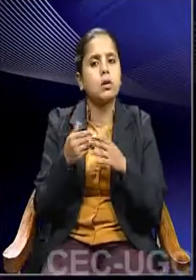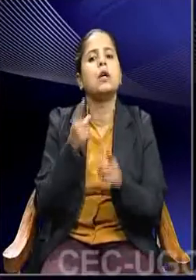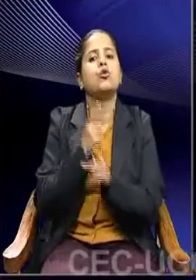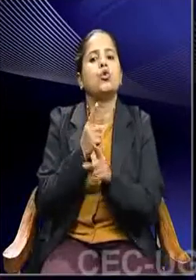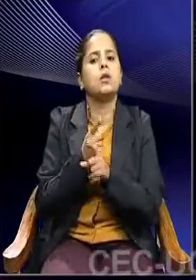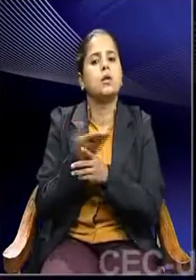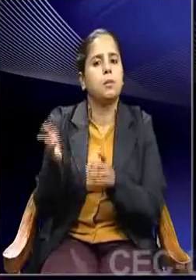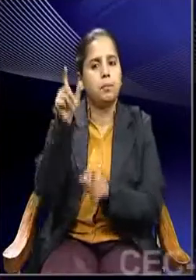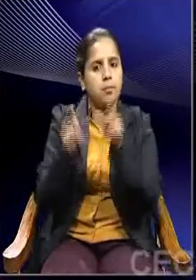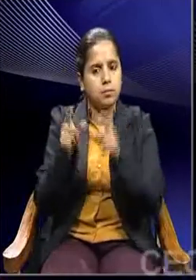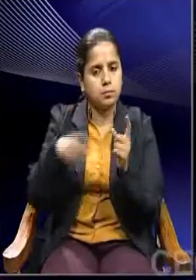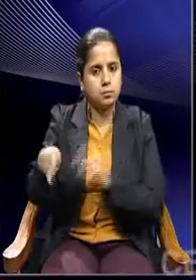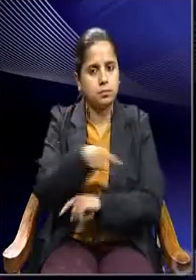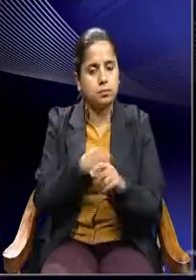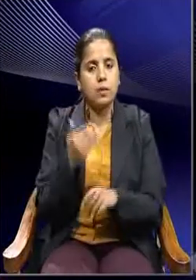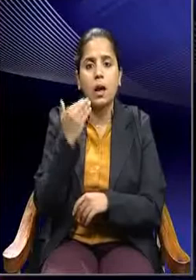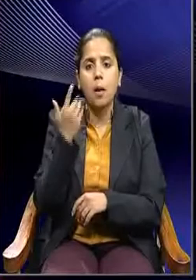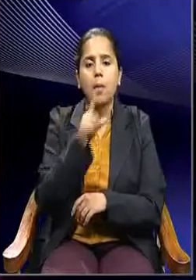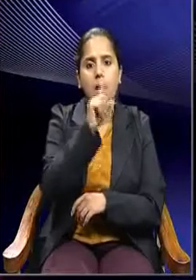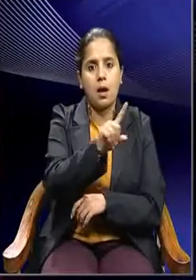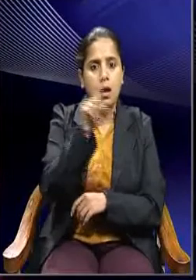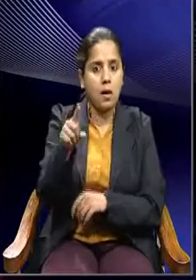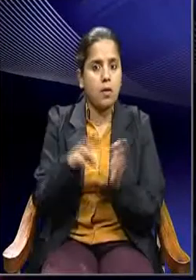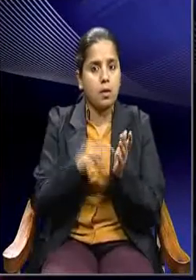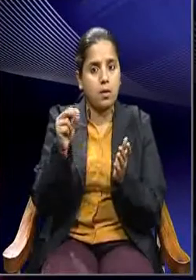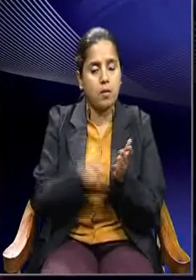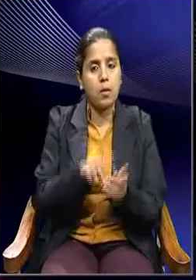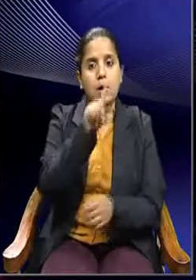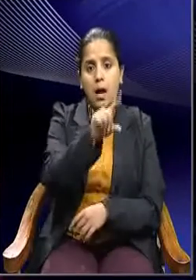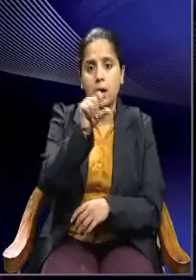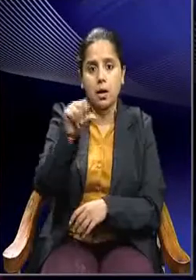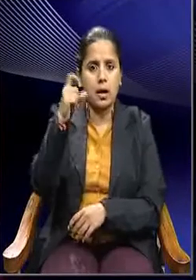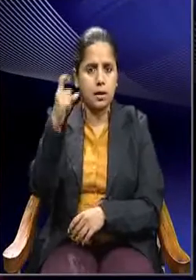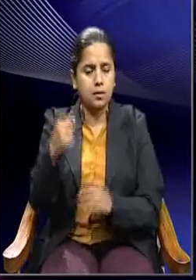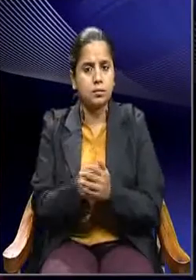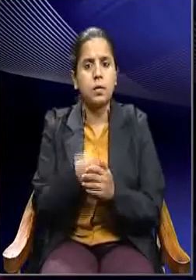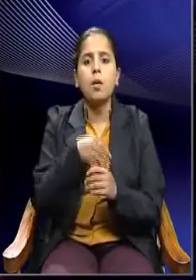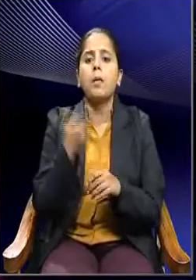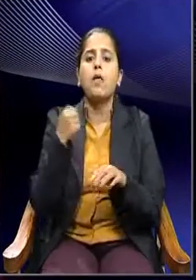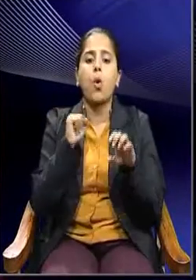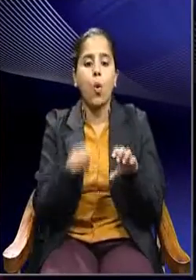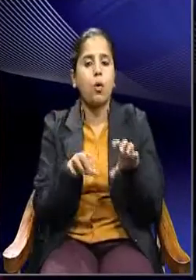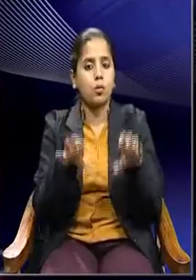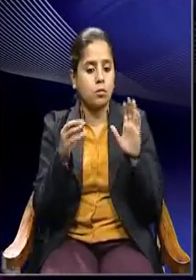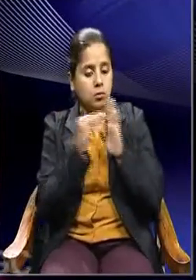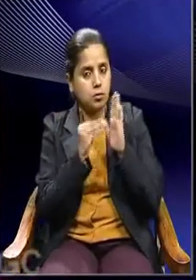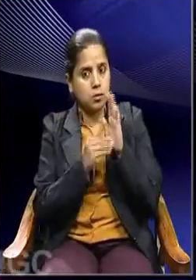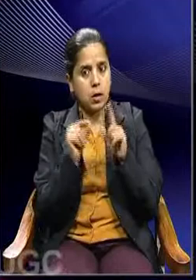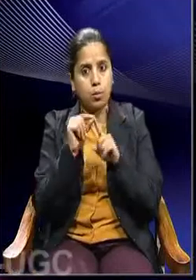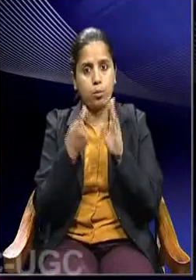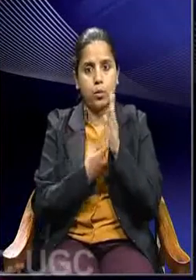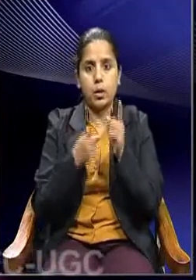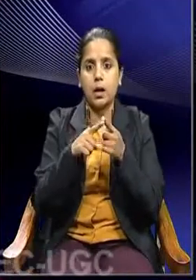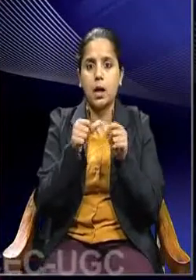personnel, and its date is 11th November 1997. The preamble of that is the General